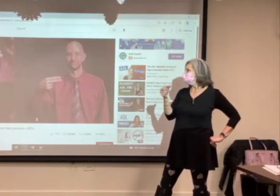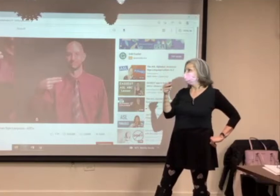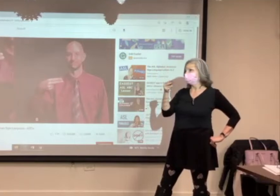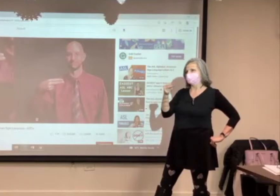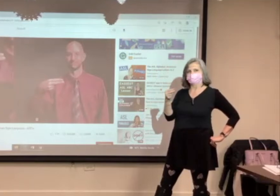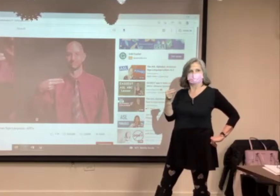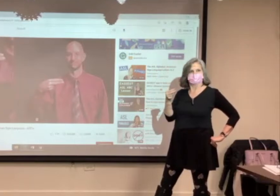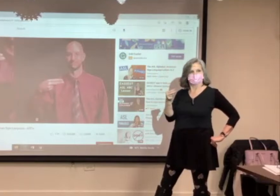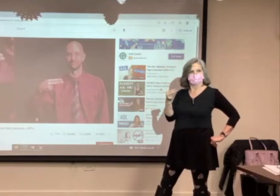H.